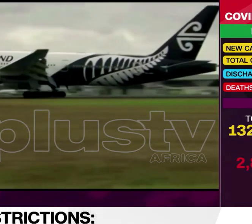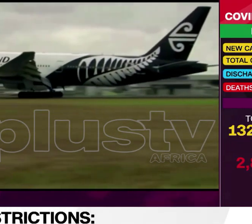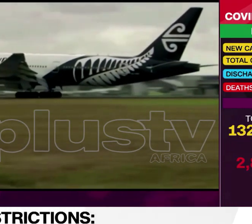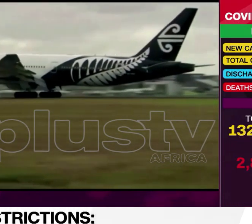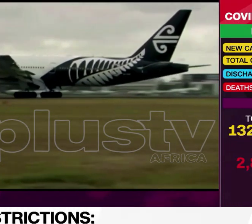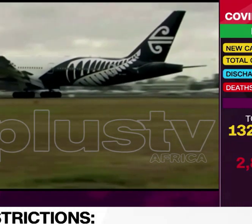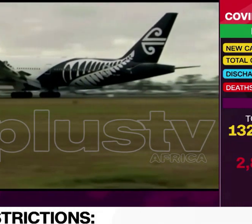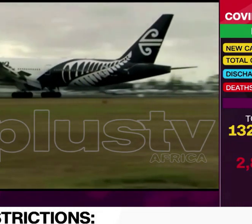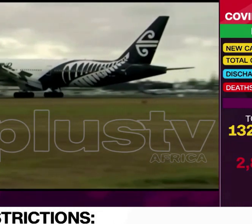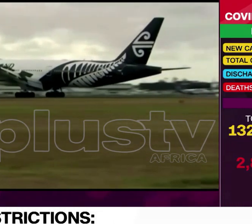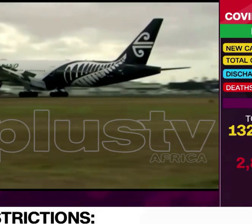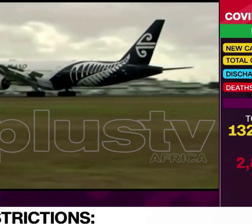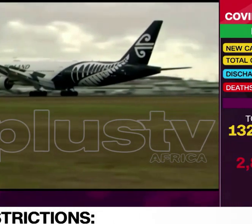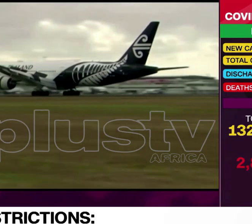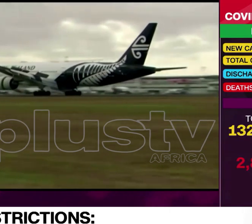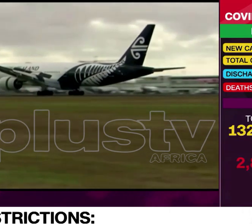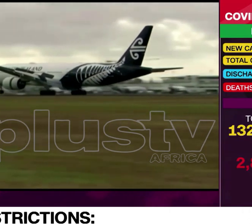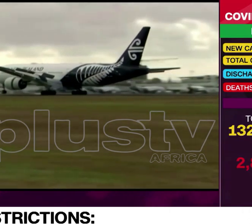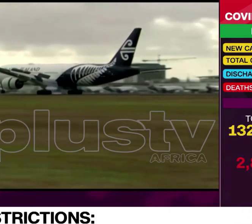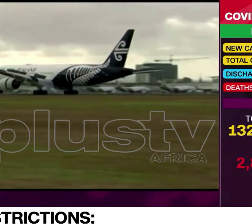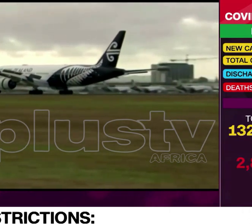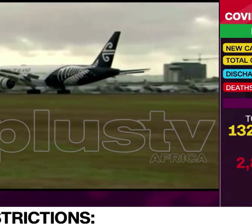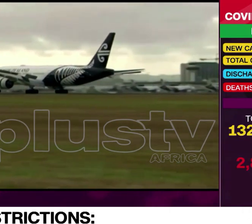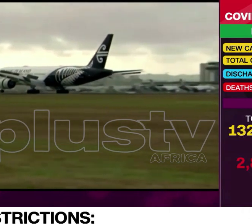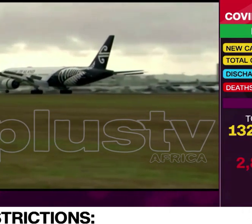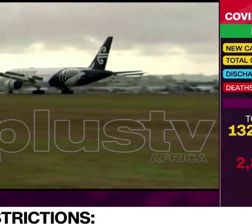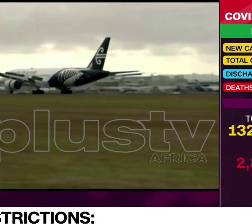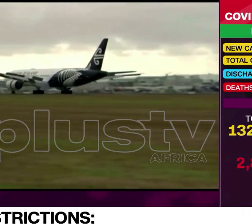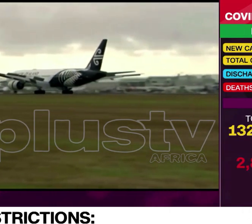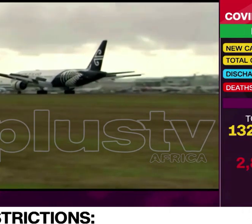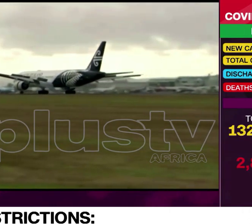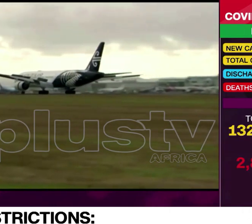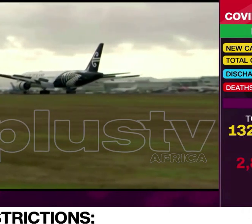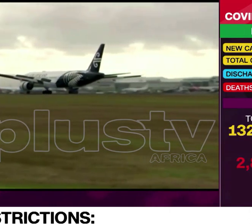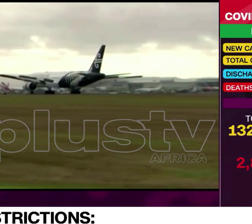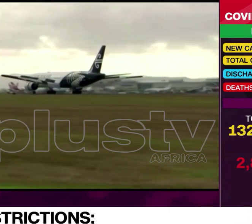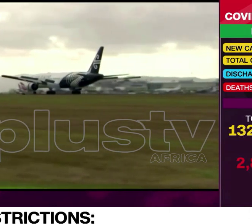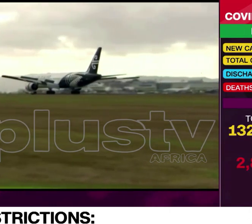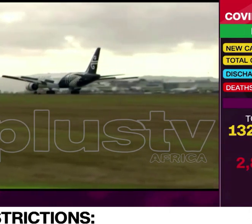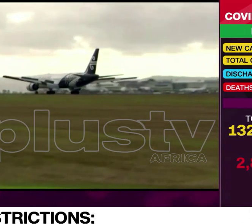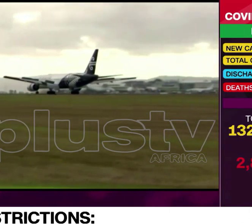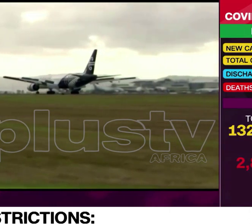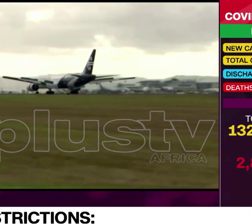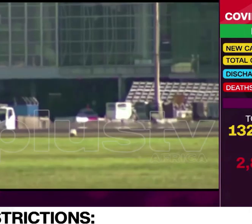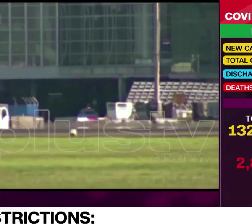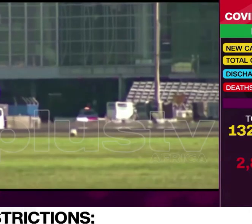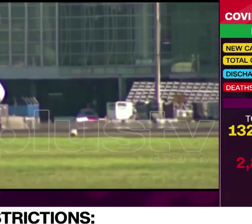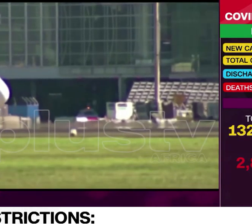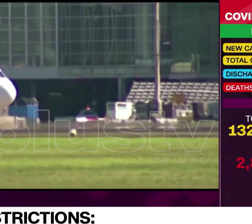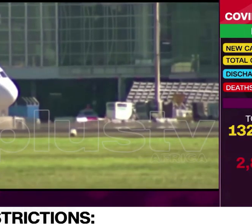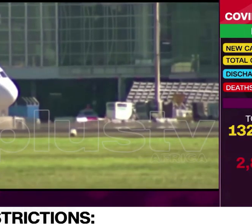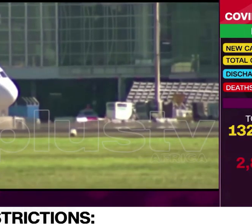It will not be what it was pre-COVID. While we absolutely wish to encourage family and friends to reunite and visitors to